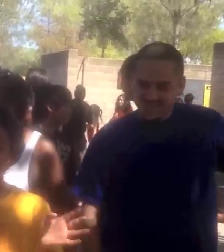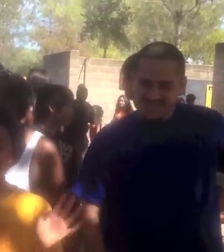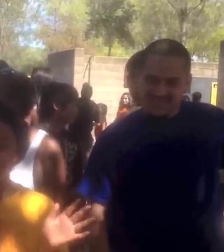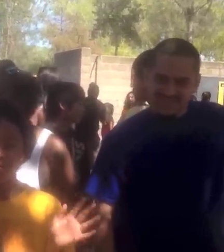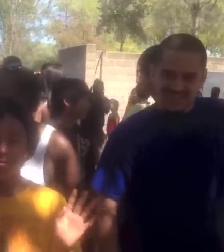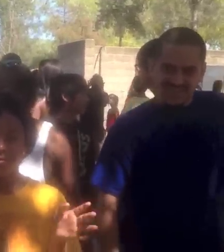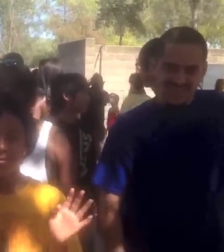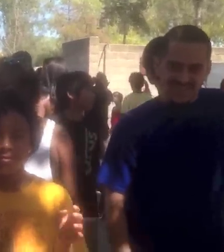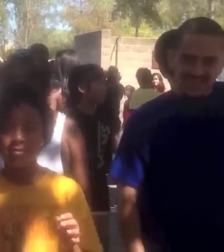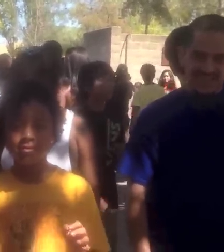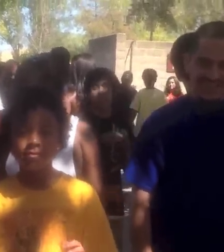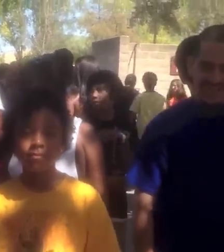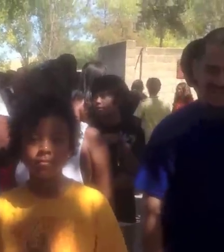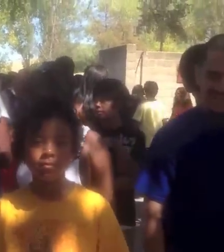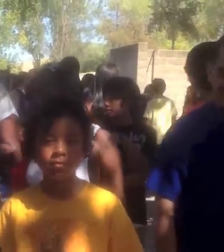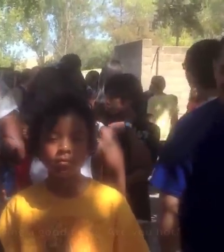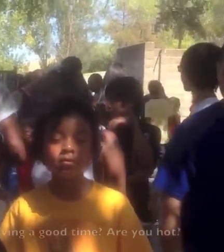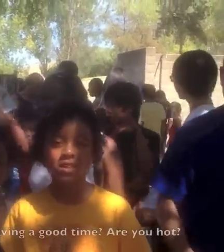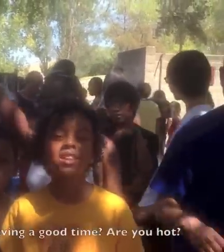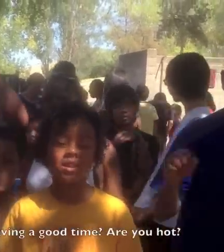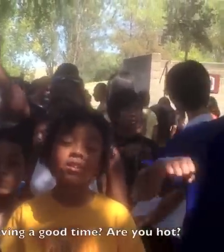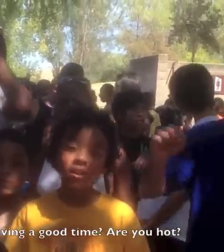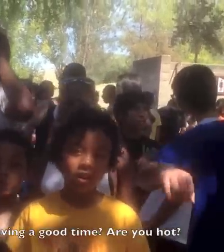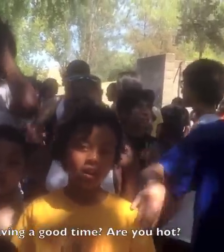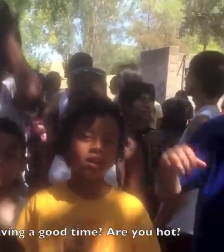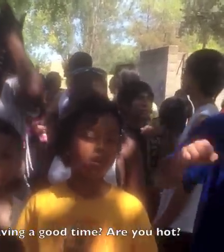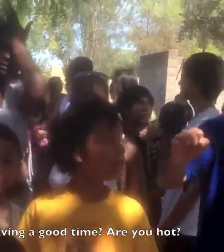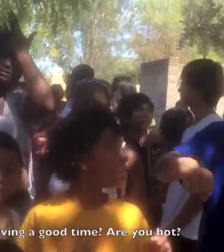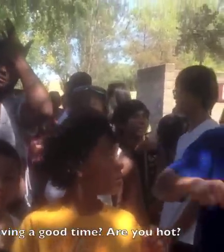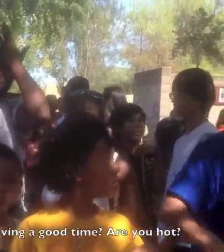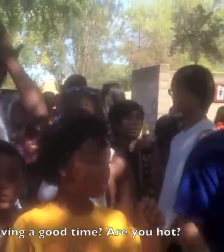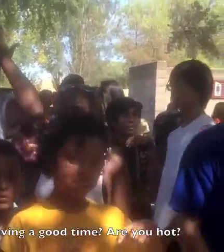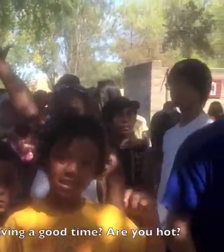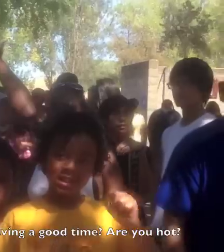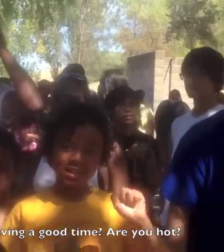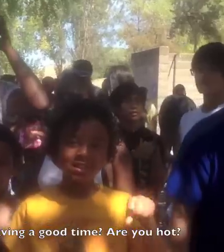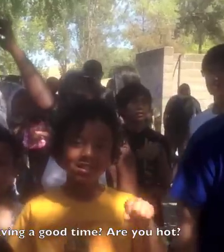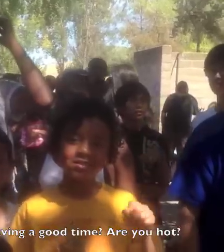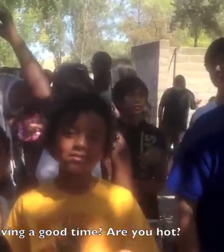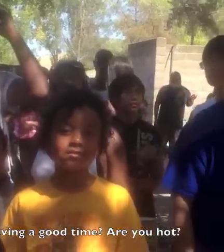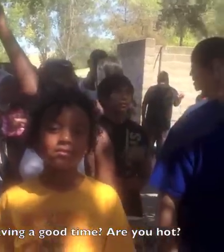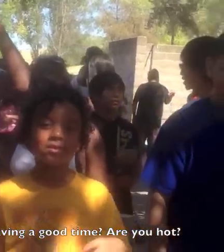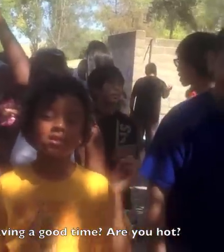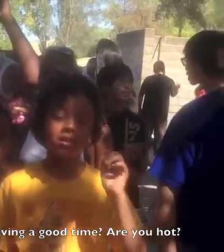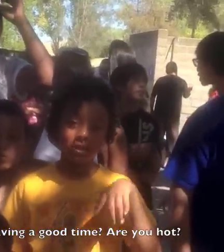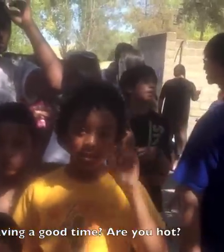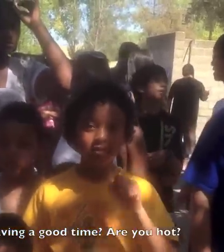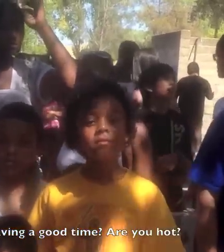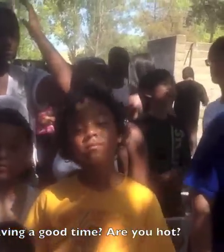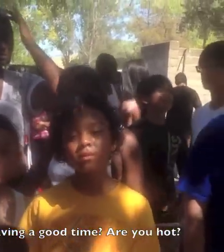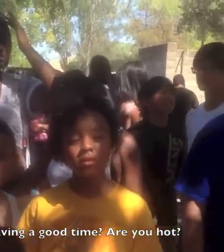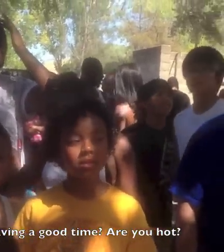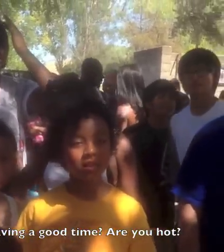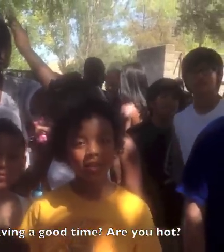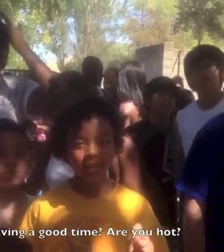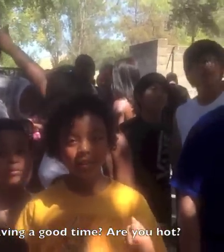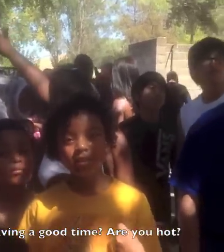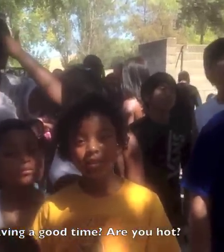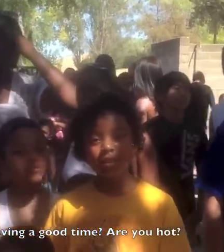court yet. Hustle to the mall to get me a short set. Yeah, I got on sneaks, but I need a new pair. Cause basketball, of in the summer got girls